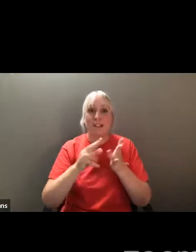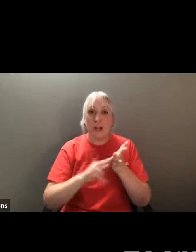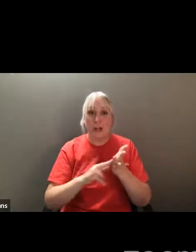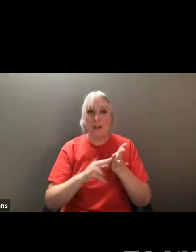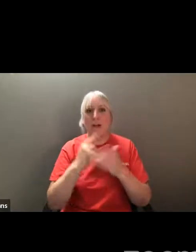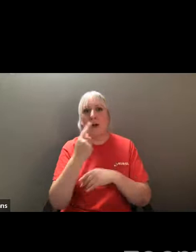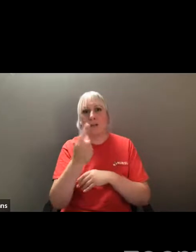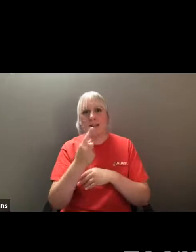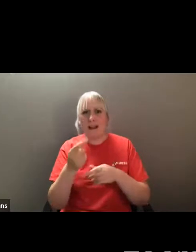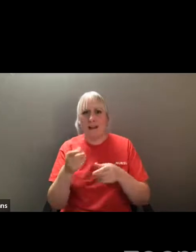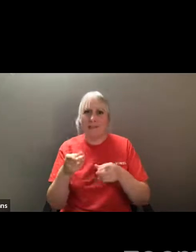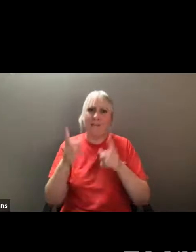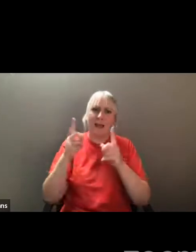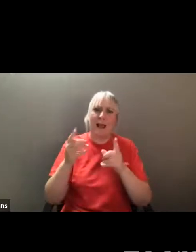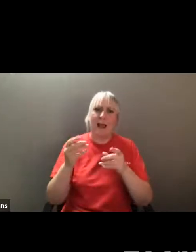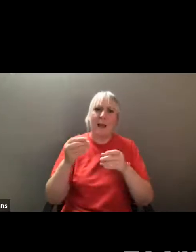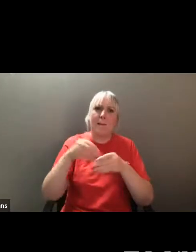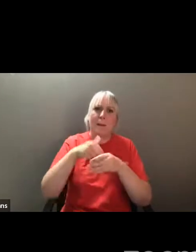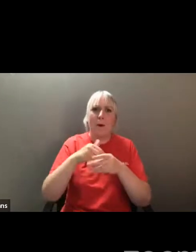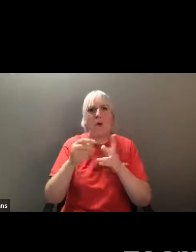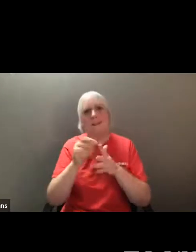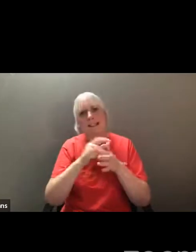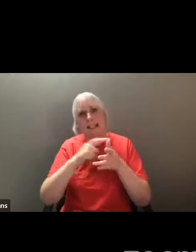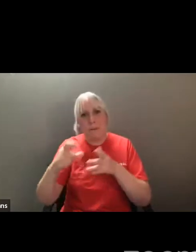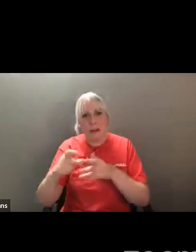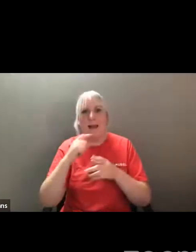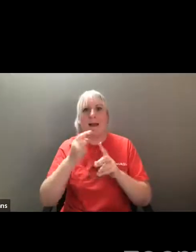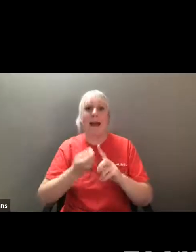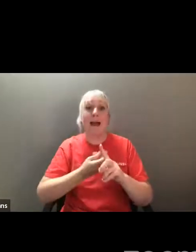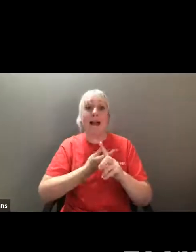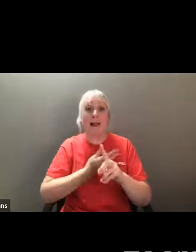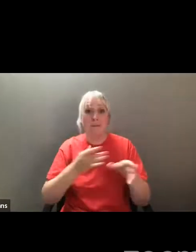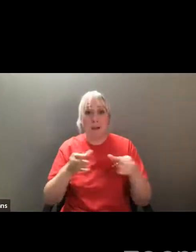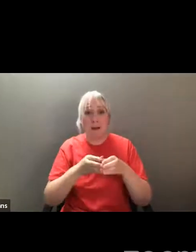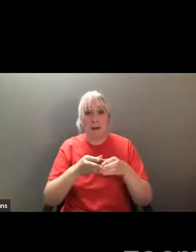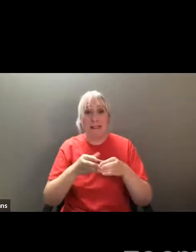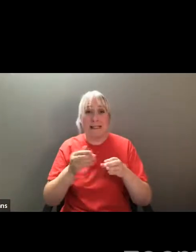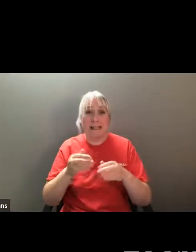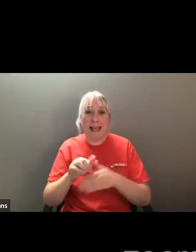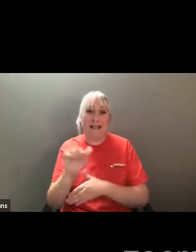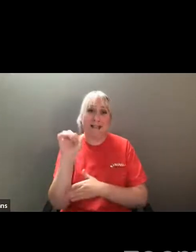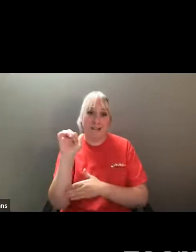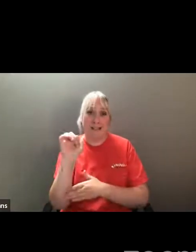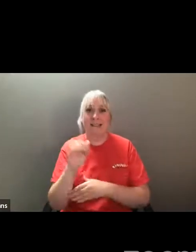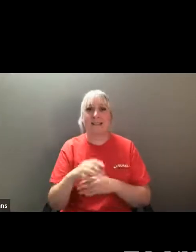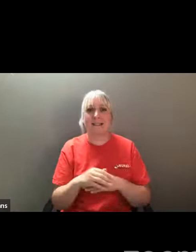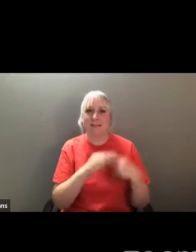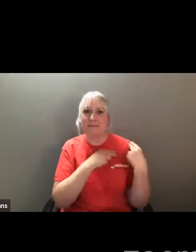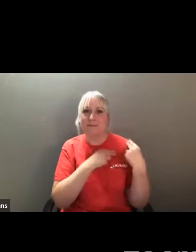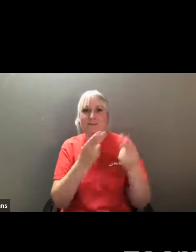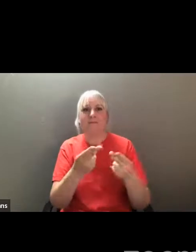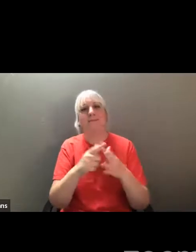a trade unionist with Unite the Union, and a Labour Party activist. Over to you, other Ellen.